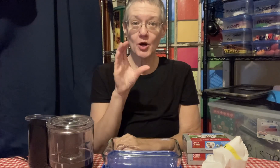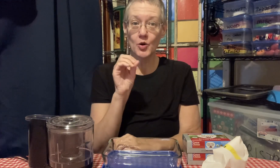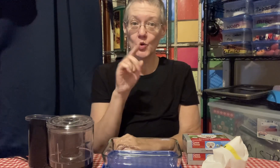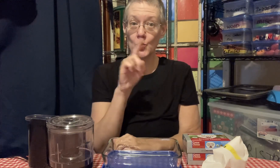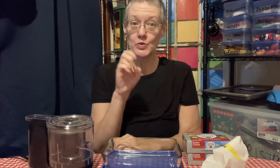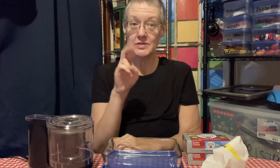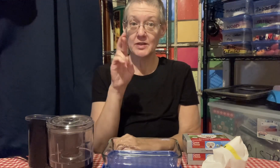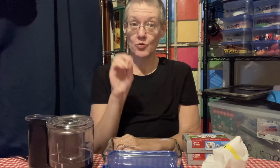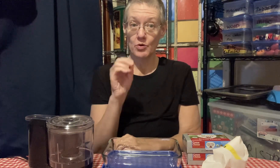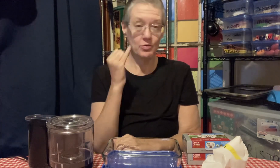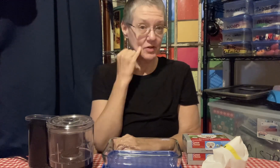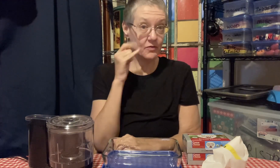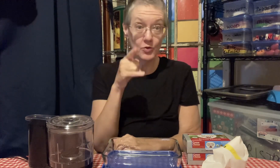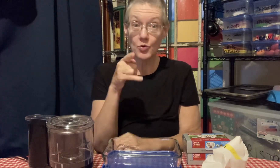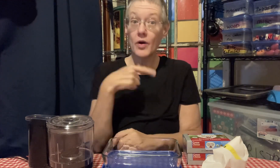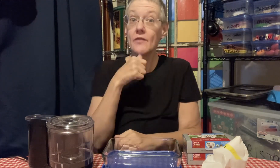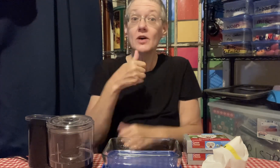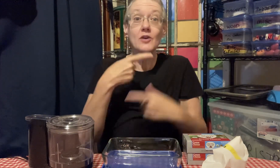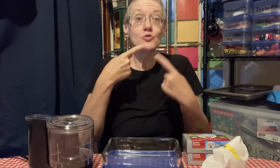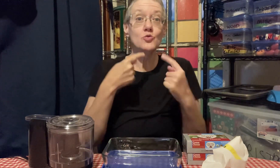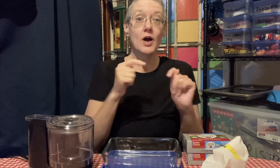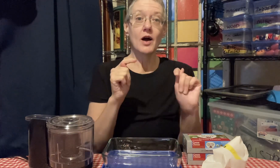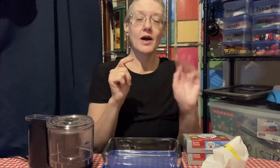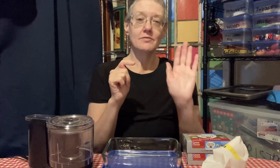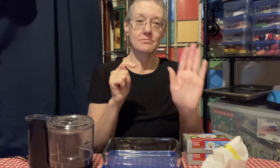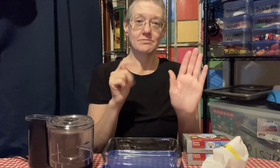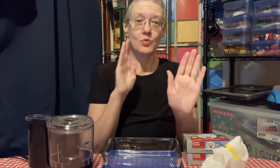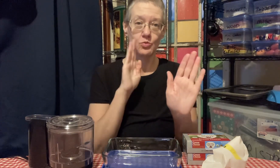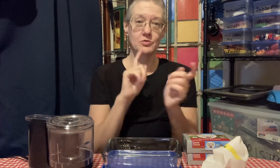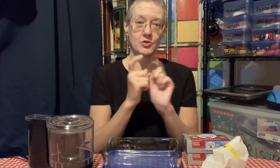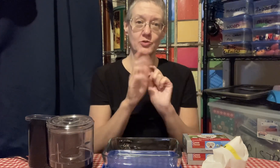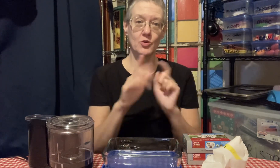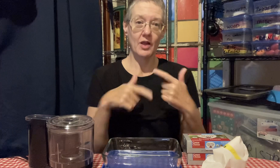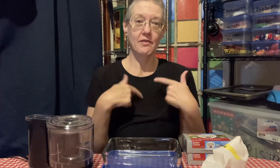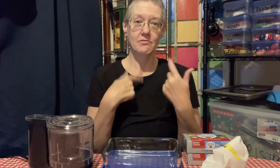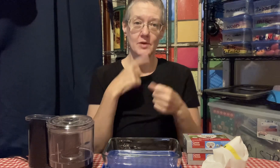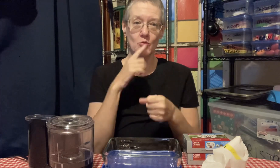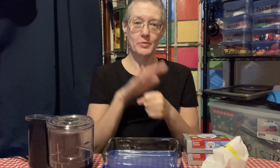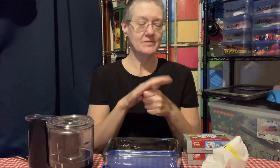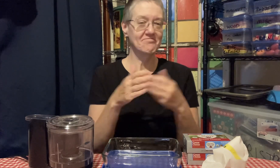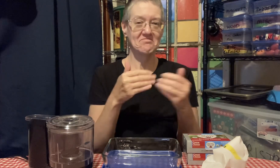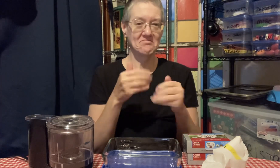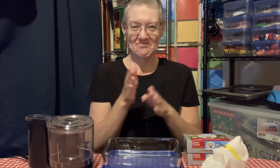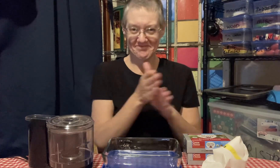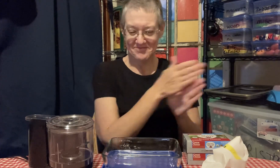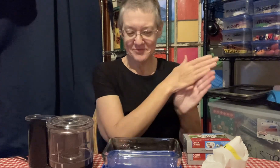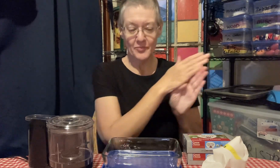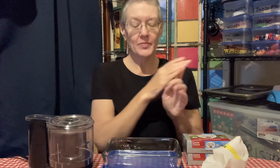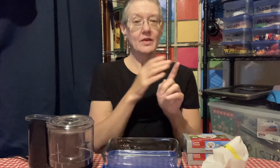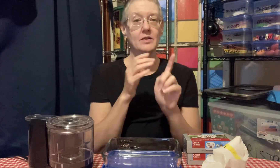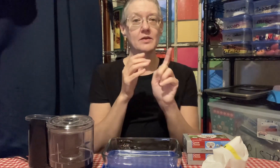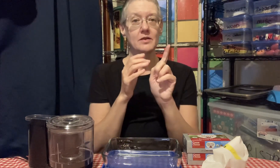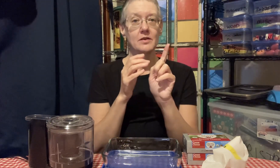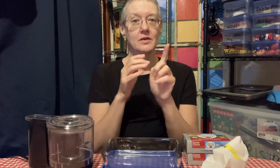favorite chocolate, Choco Zero. If you haven't tried Choco Zero, seriously, it'll change your life. But enough of